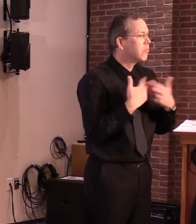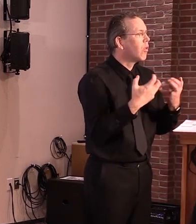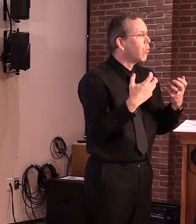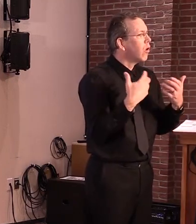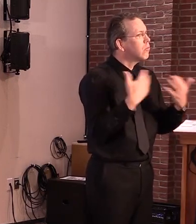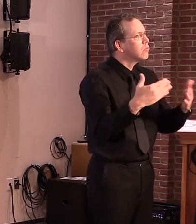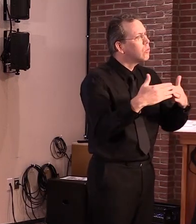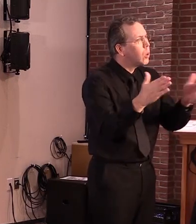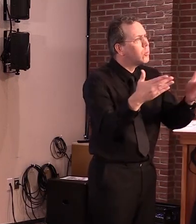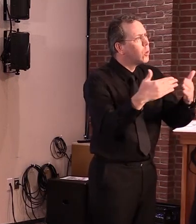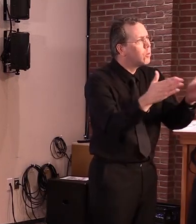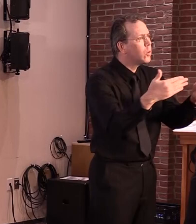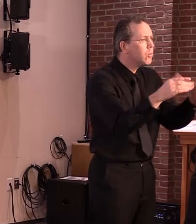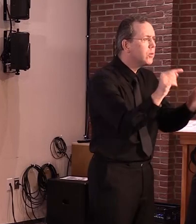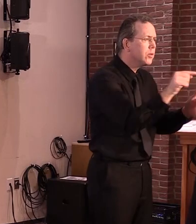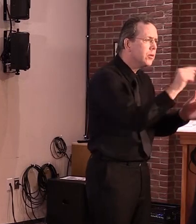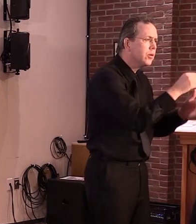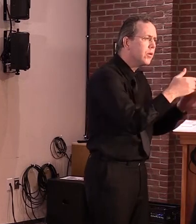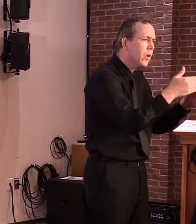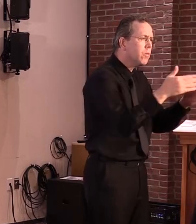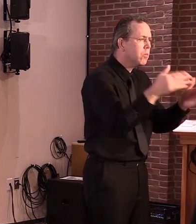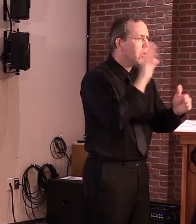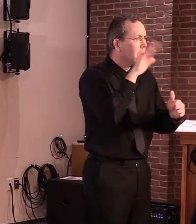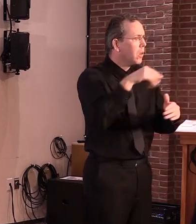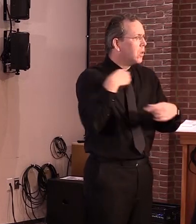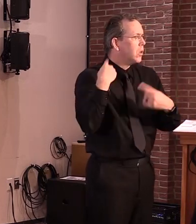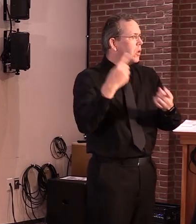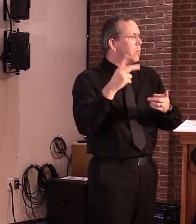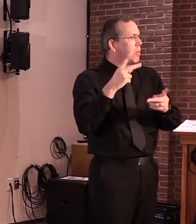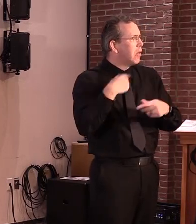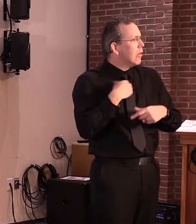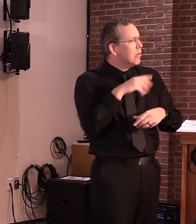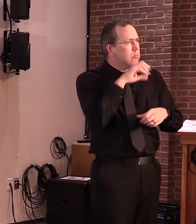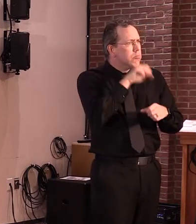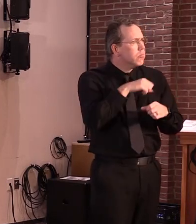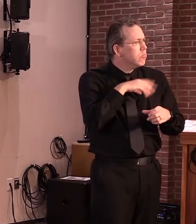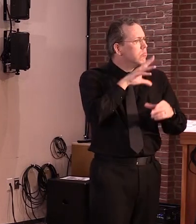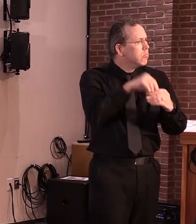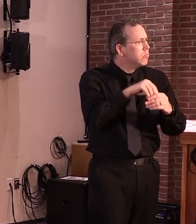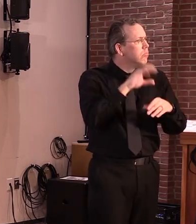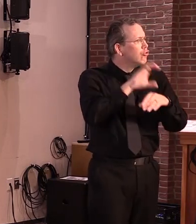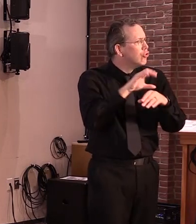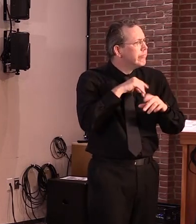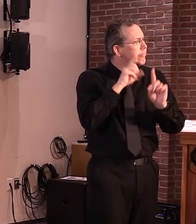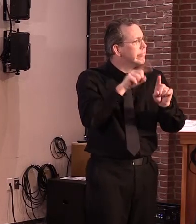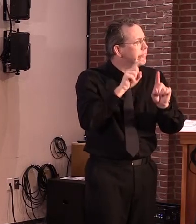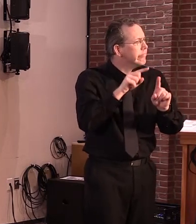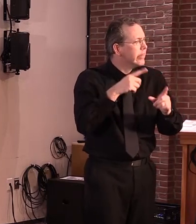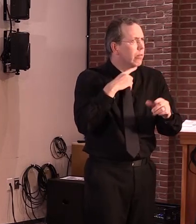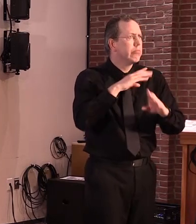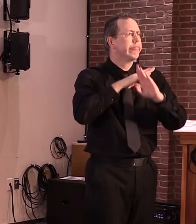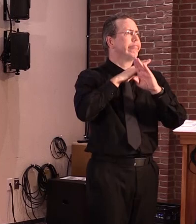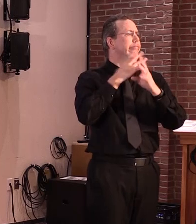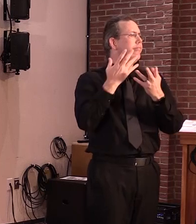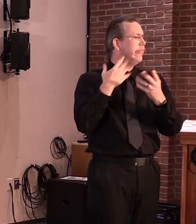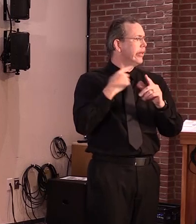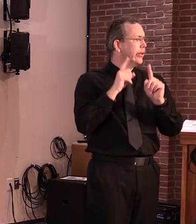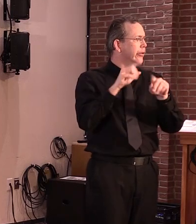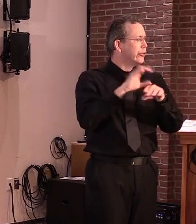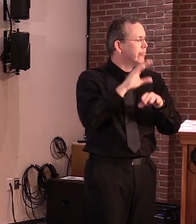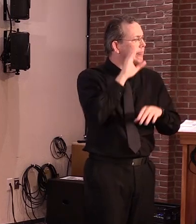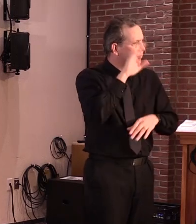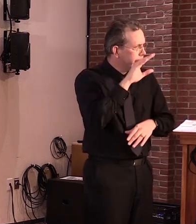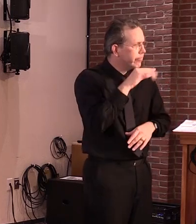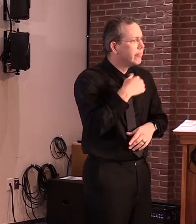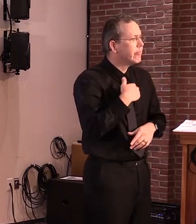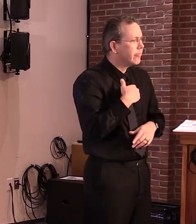question. We've allowed gatherings up to 10. We want to open it up to 25% or